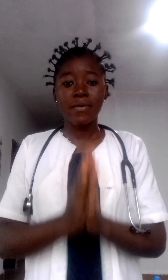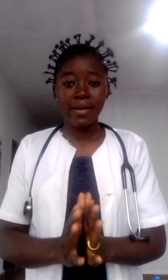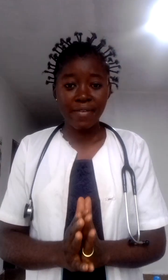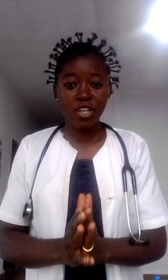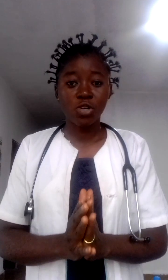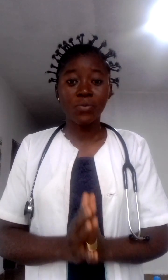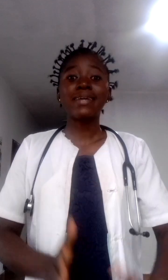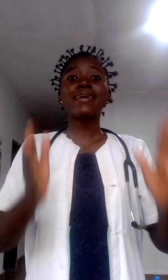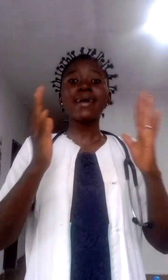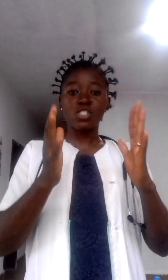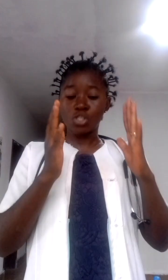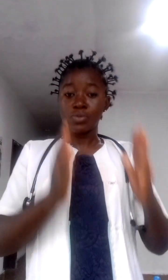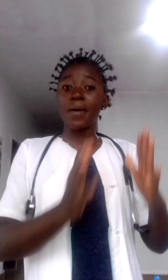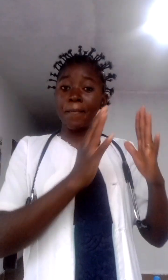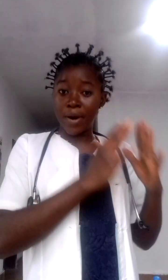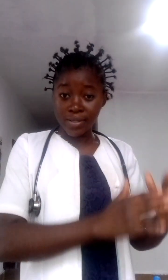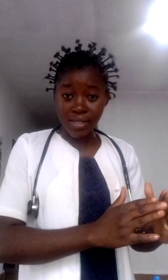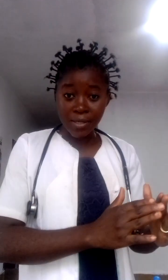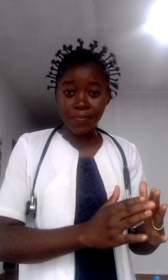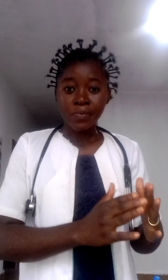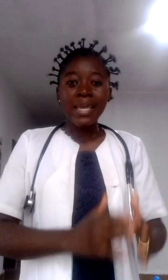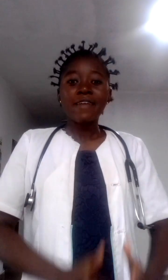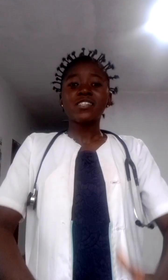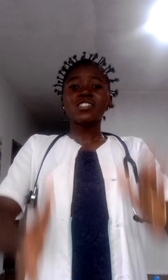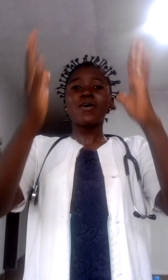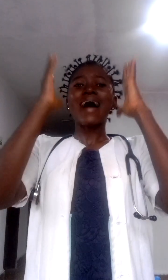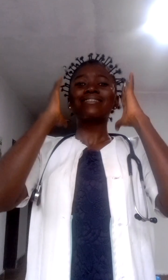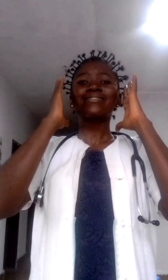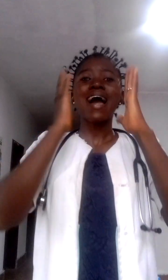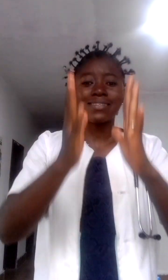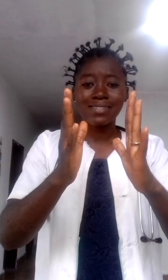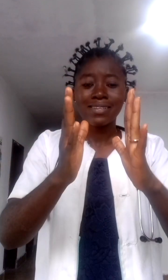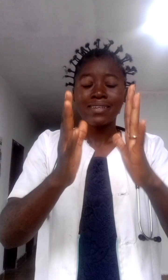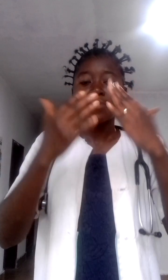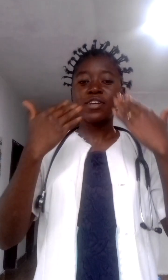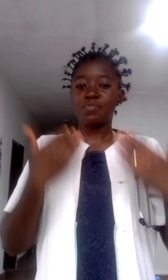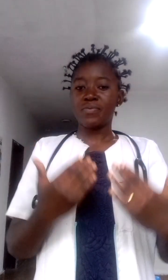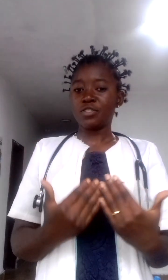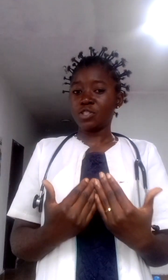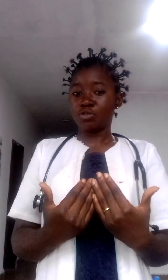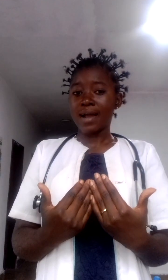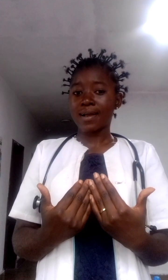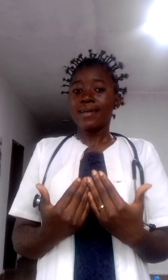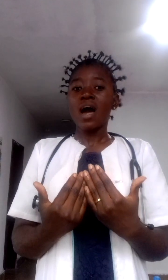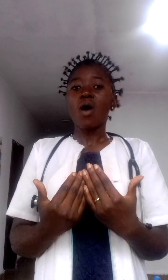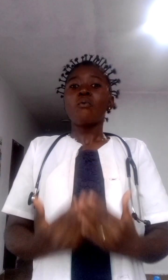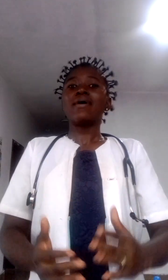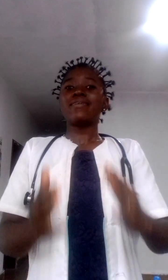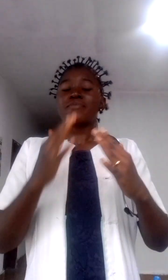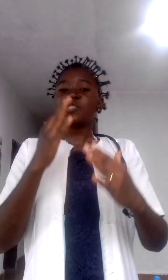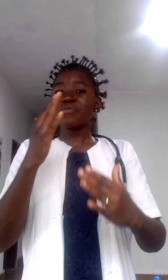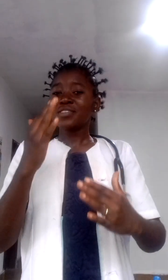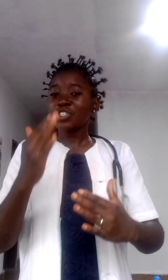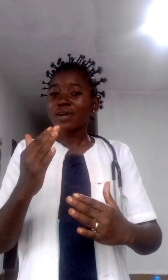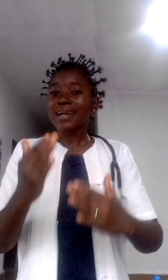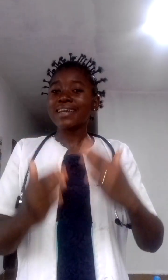viral infection, when it gets to a person, it first of all attacks the respiratory tract. Now, when the respiratory tract